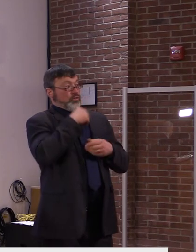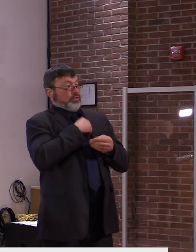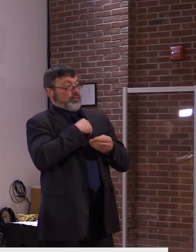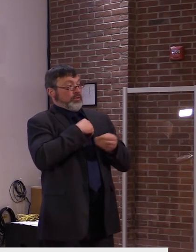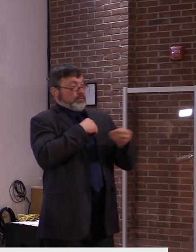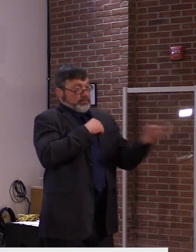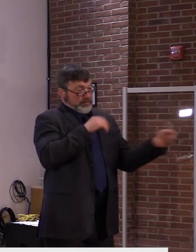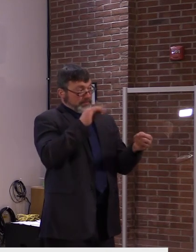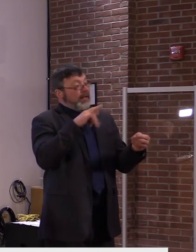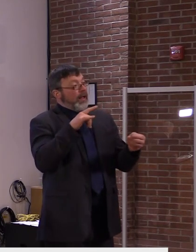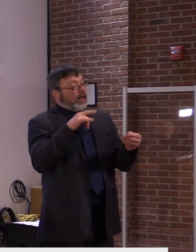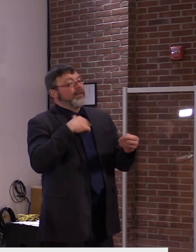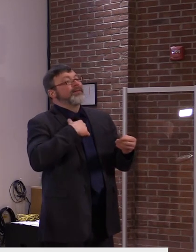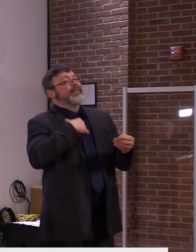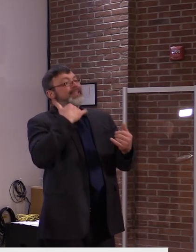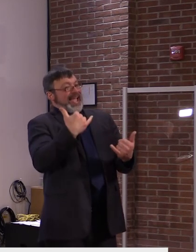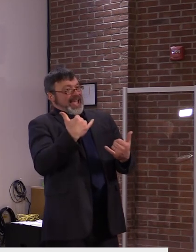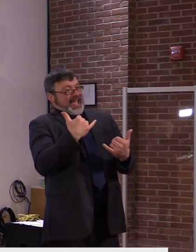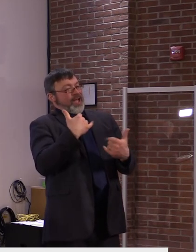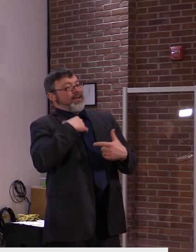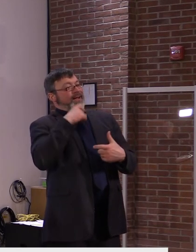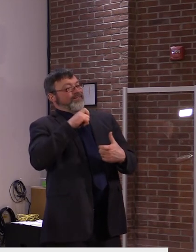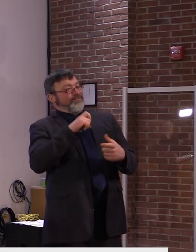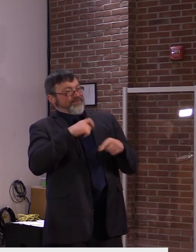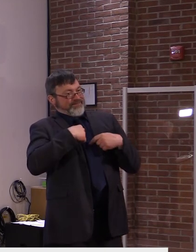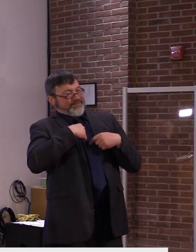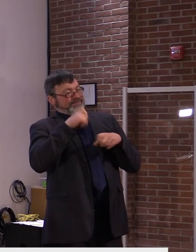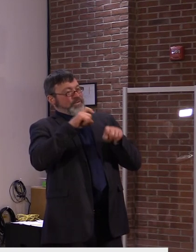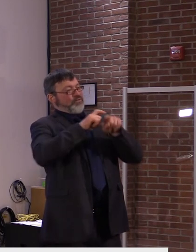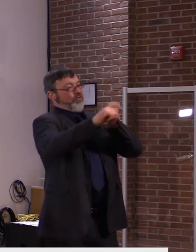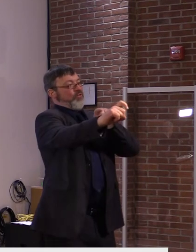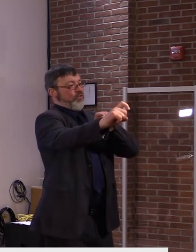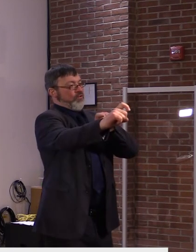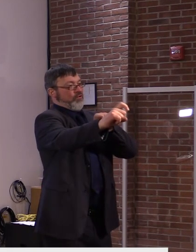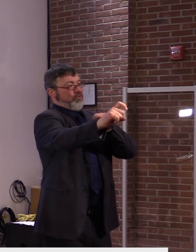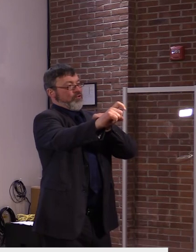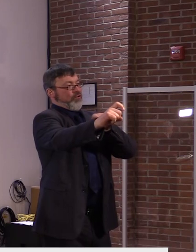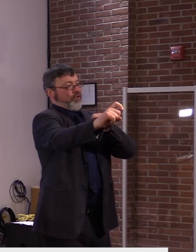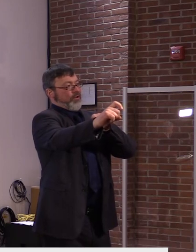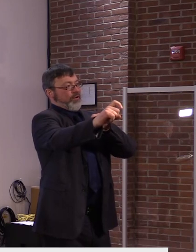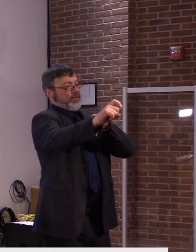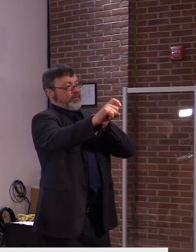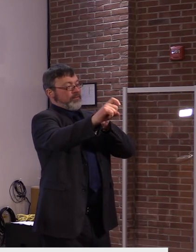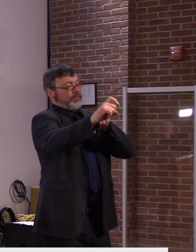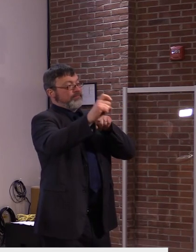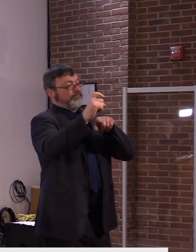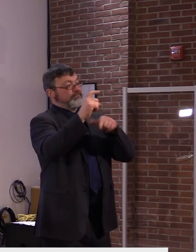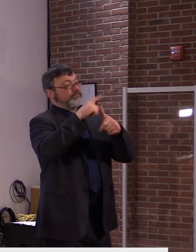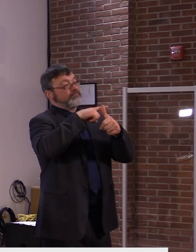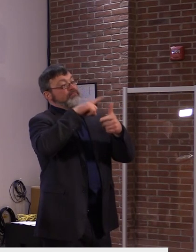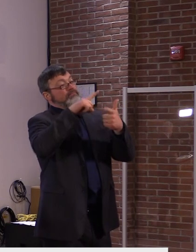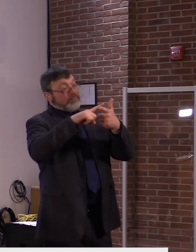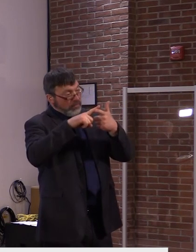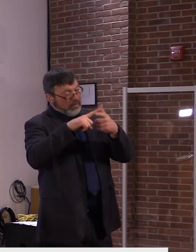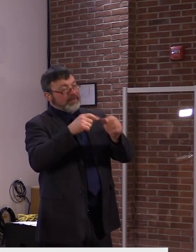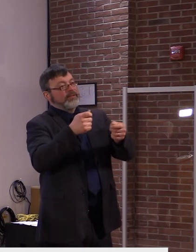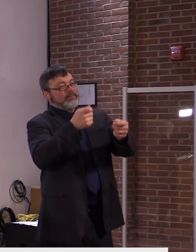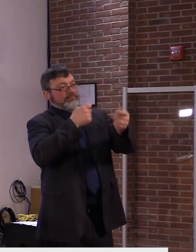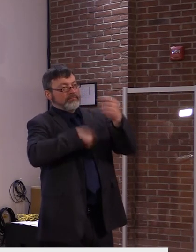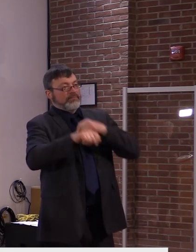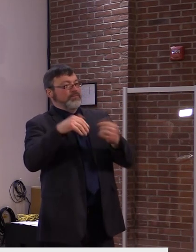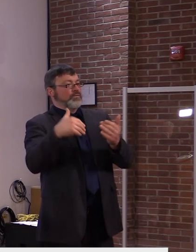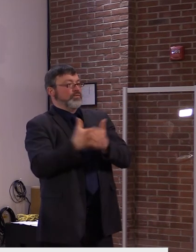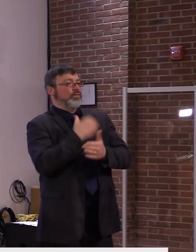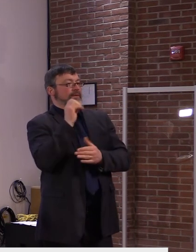call and they'll help them get registered, or create another email address through there